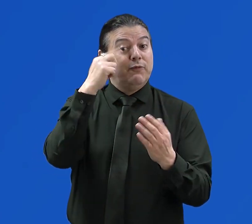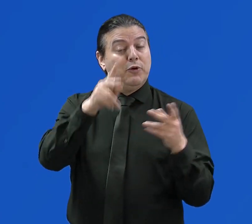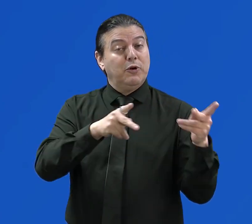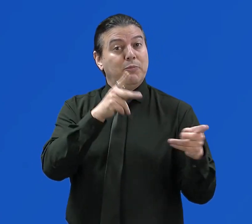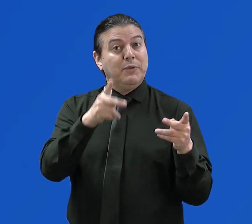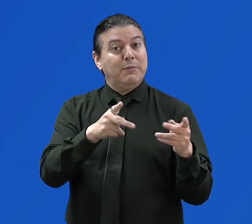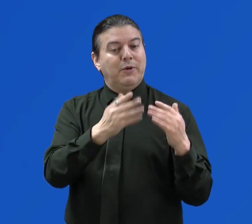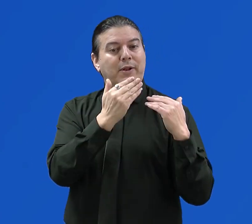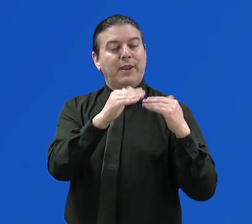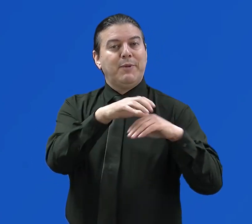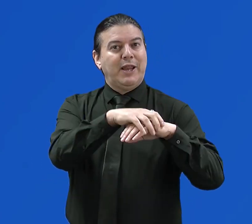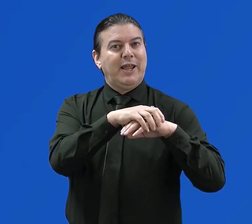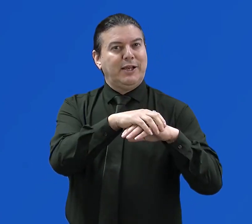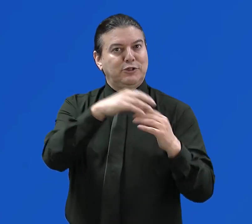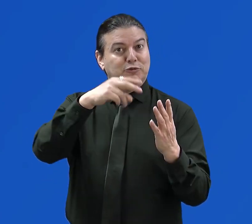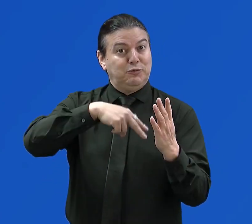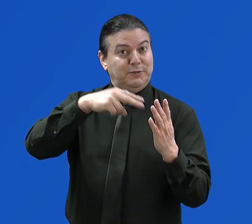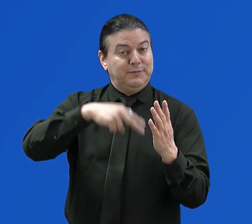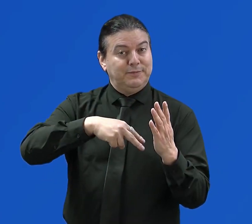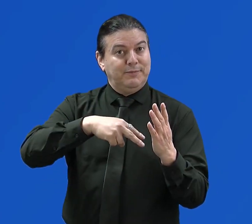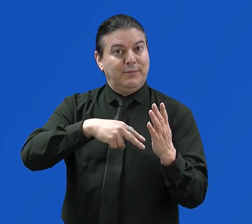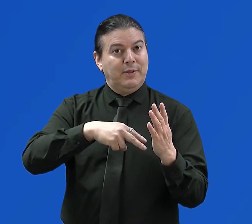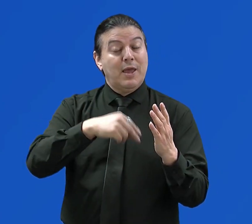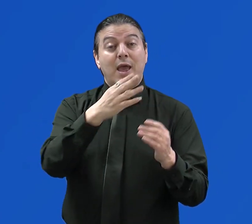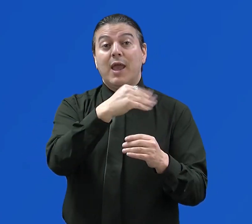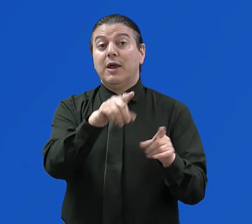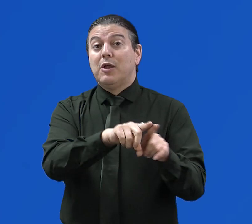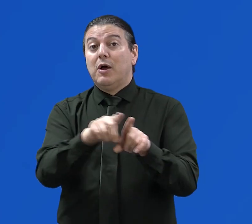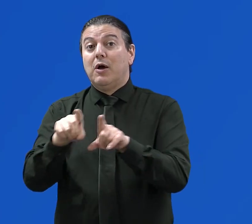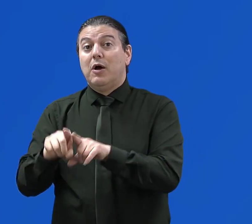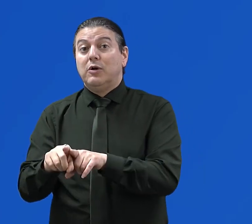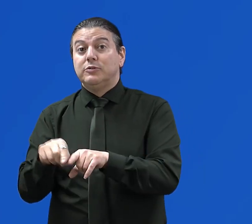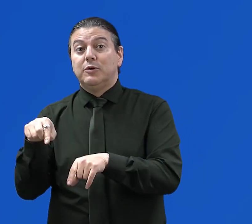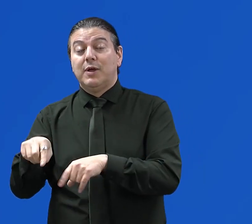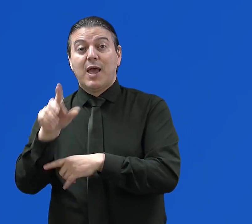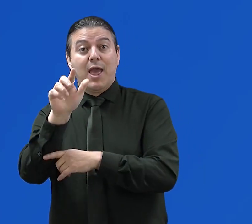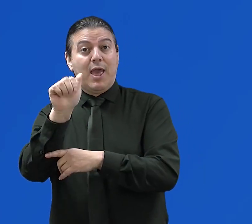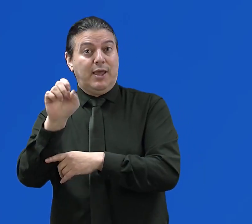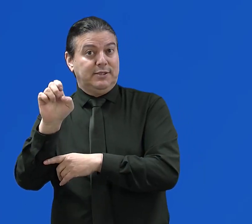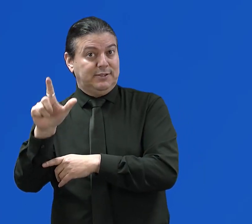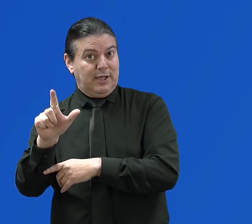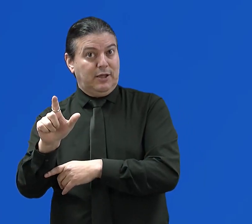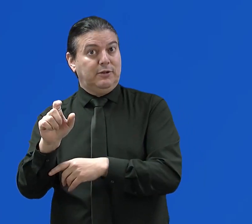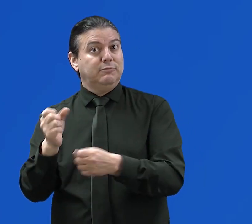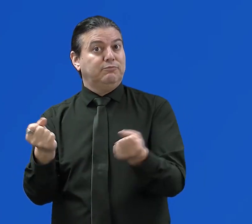for people with limited English and in American Sign Language.